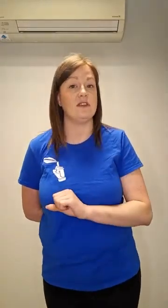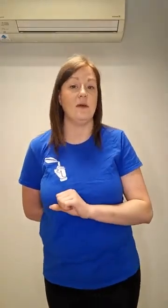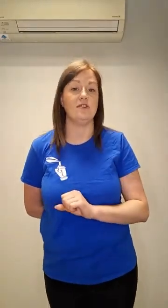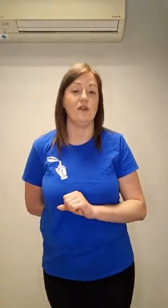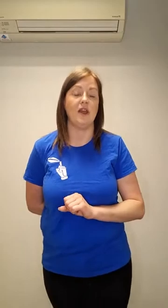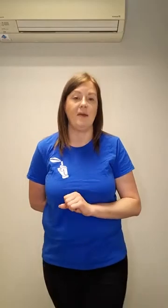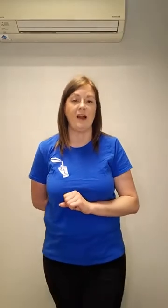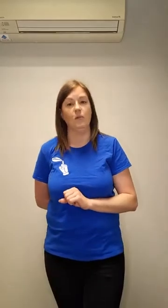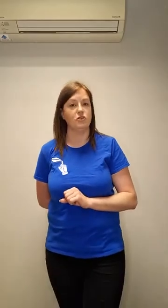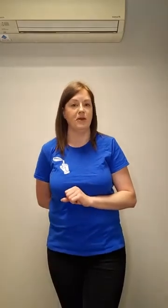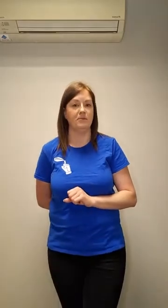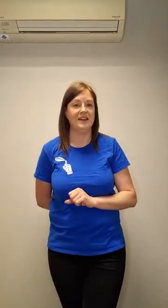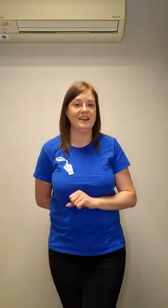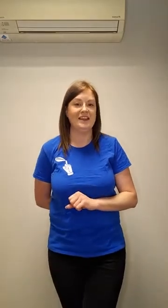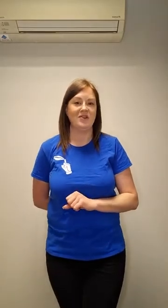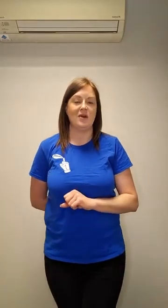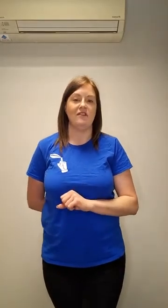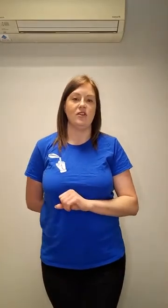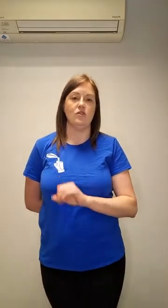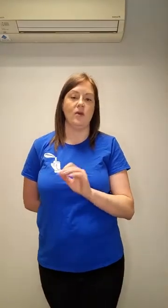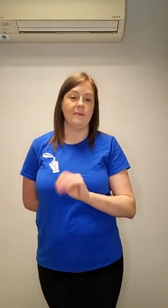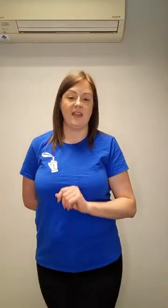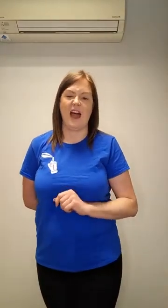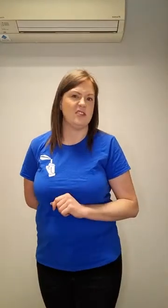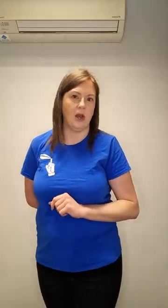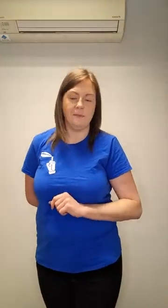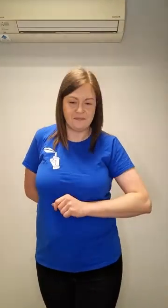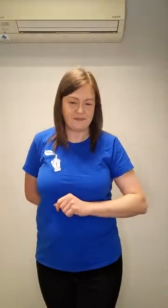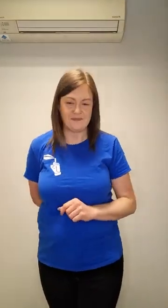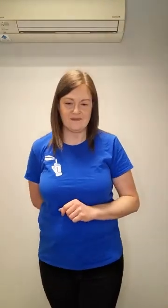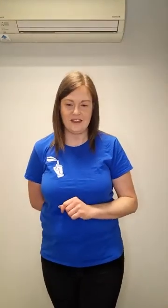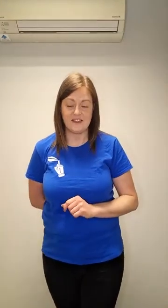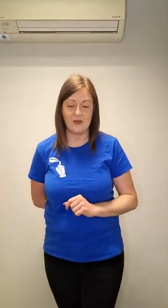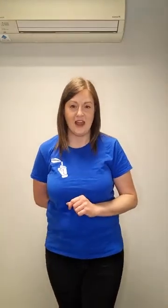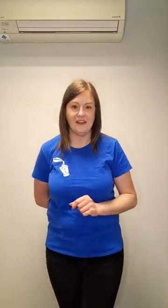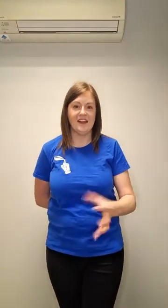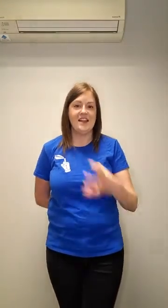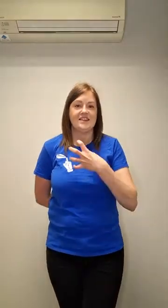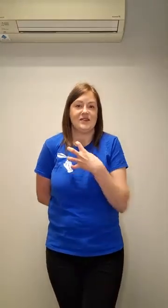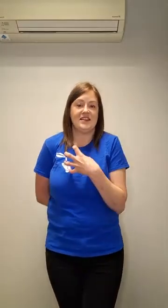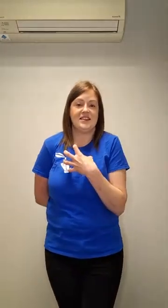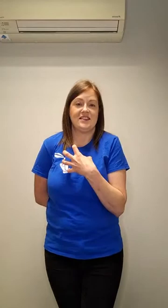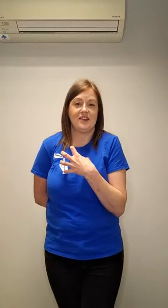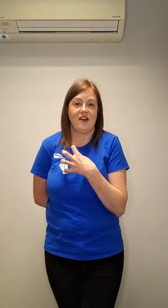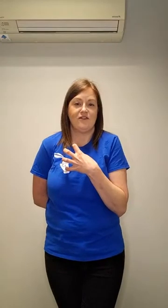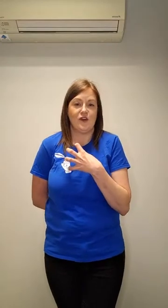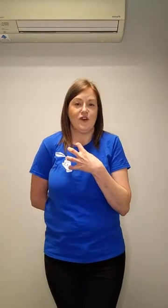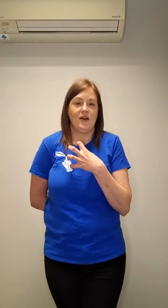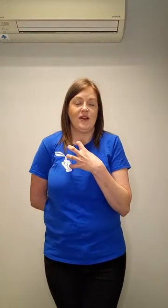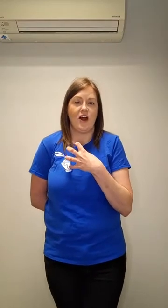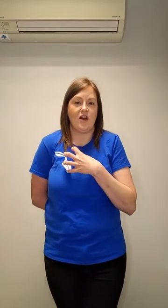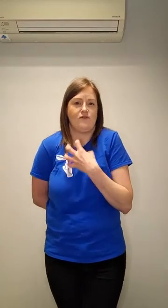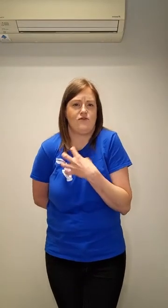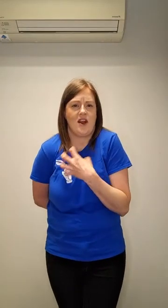as well. So you can come back and watch them whenever you have time. So yeah. So this is the sign for